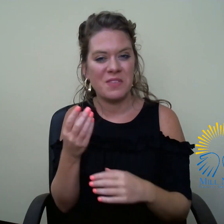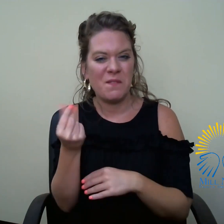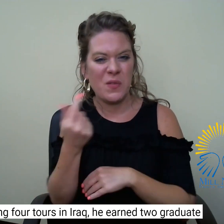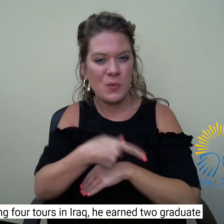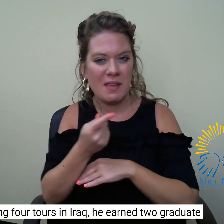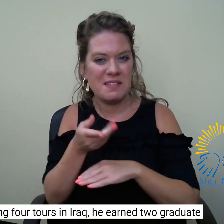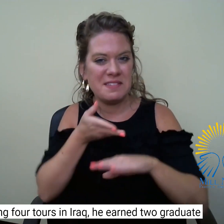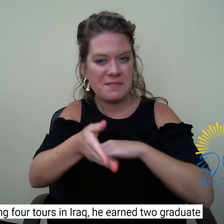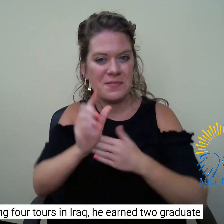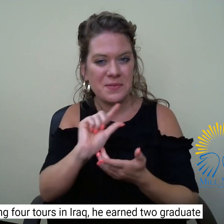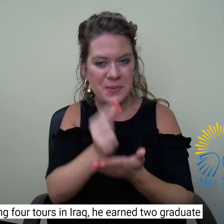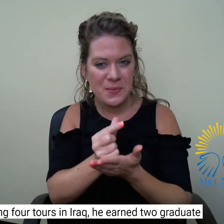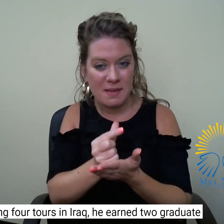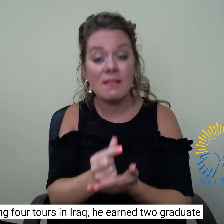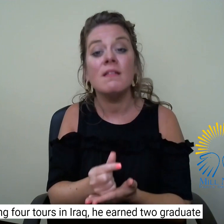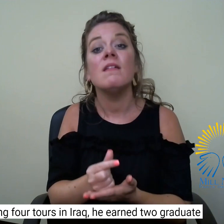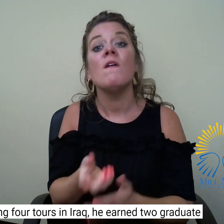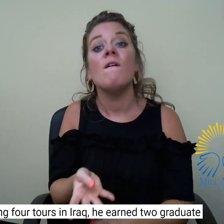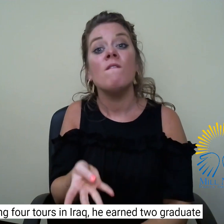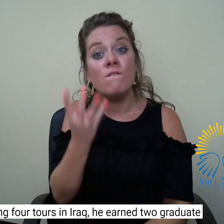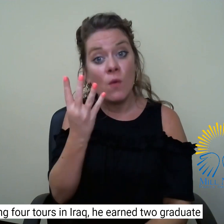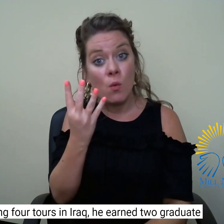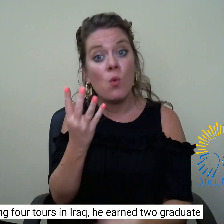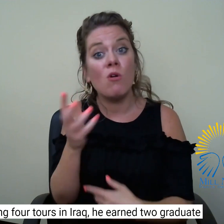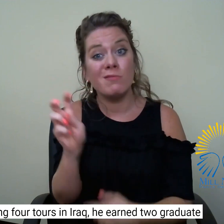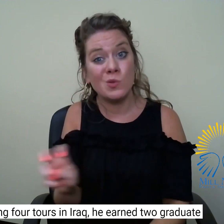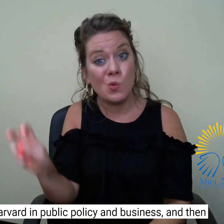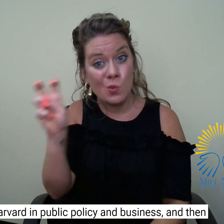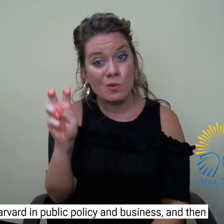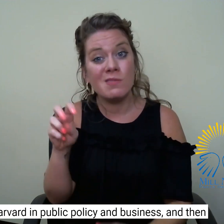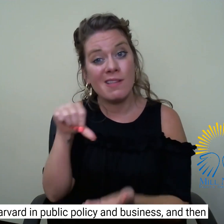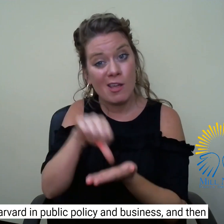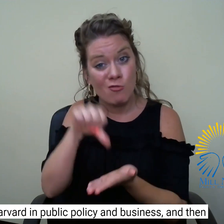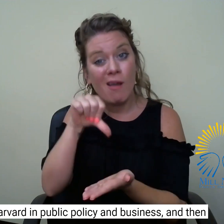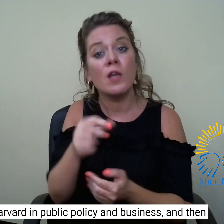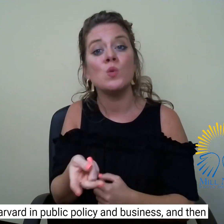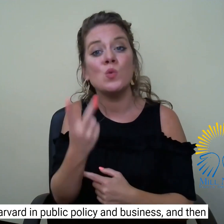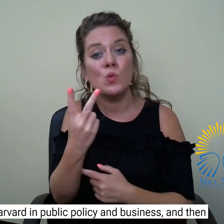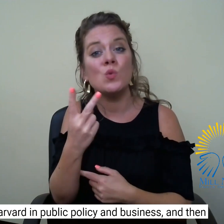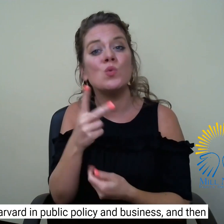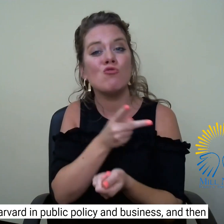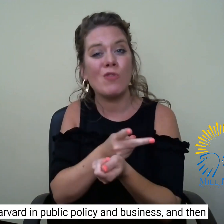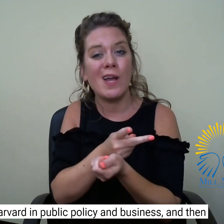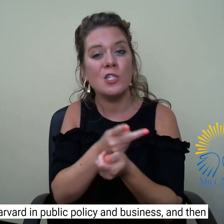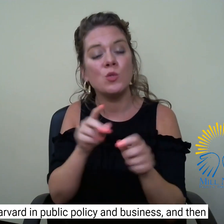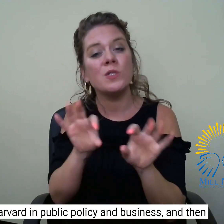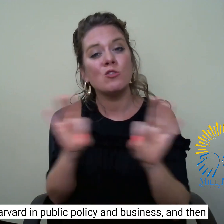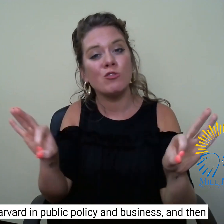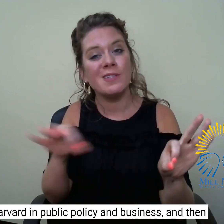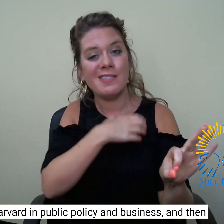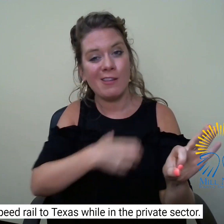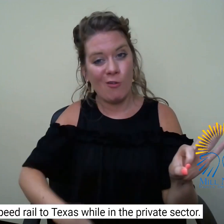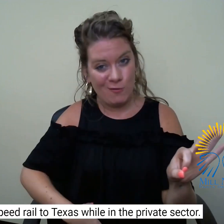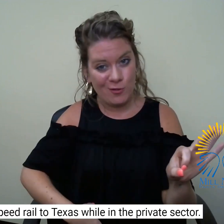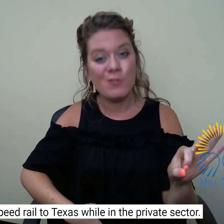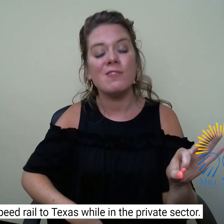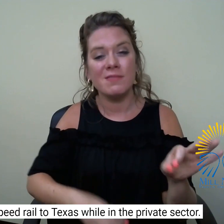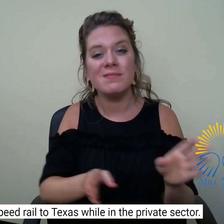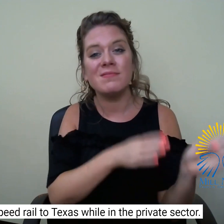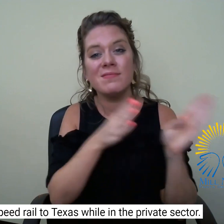After completing 4 tours in Iraq, he earned 2 graduate degrees from Harvard in Public Policy and Business, and then brought high-speed rail to